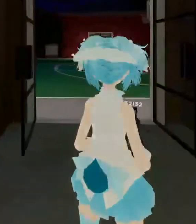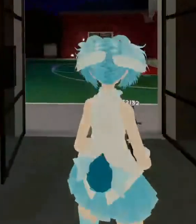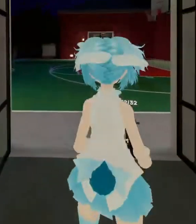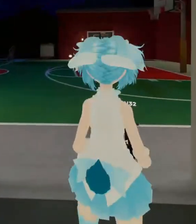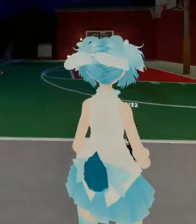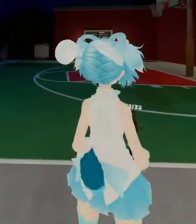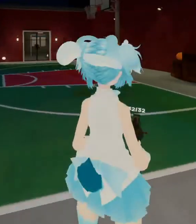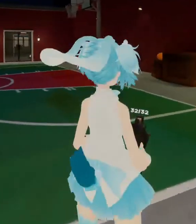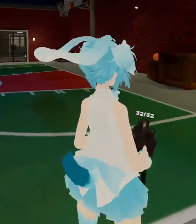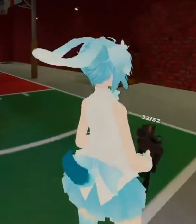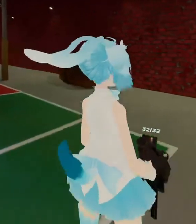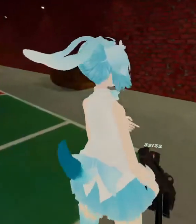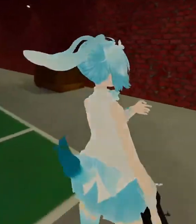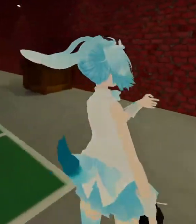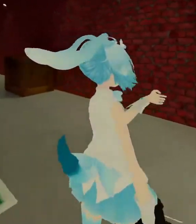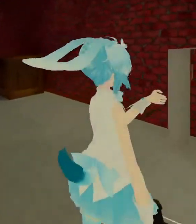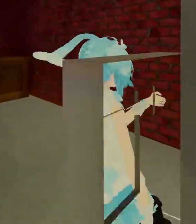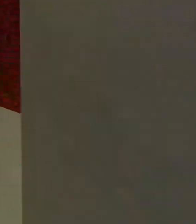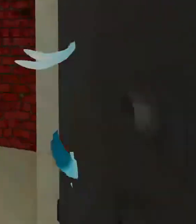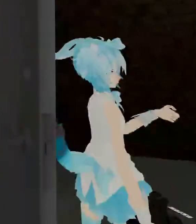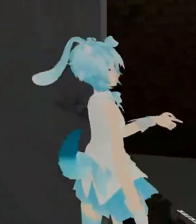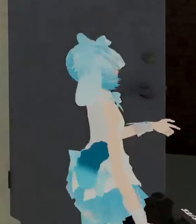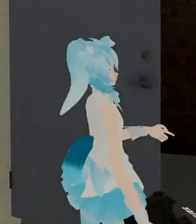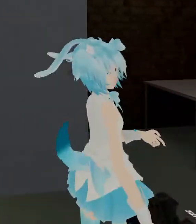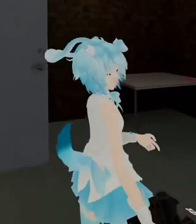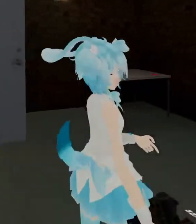The cell doors will open in 30 seconds.